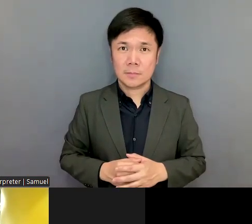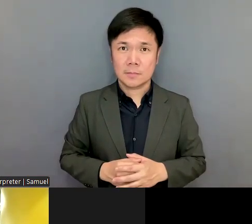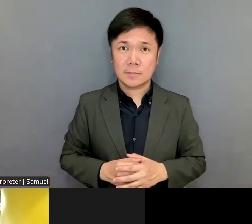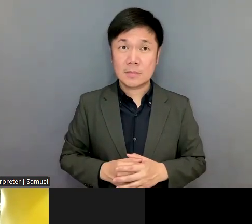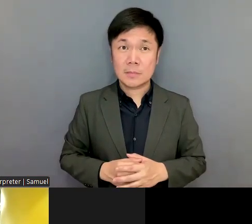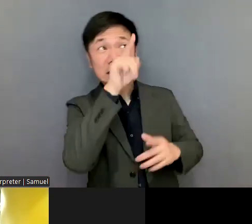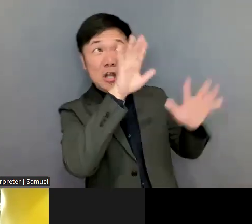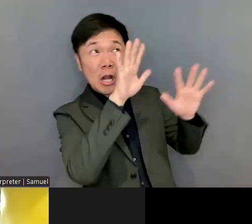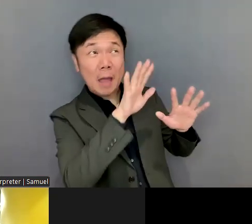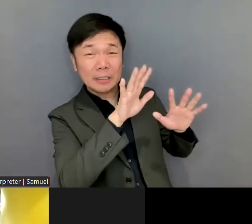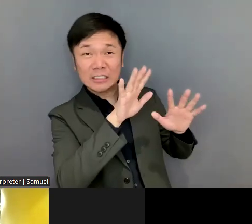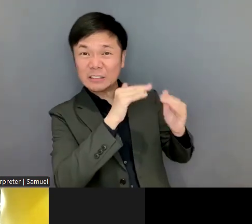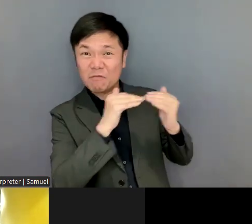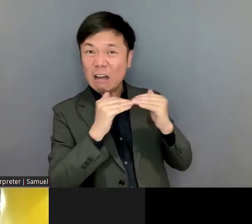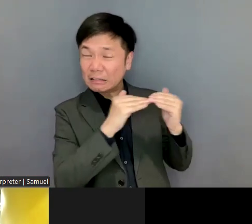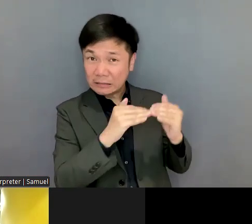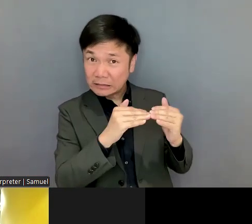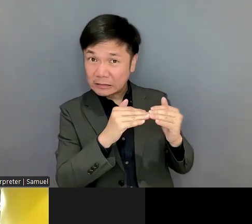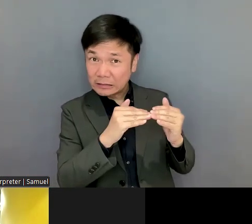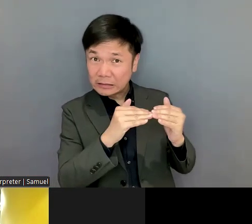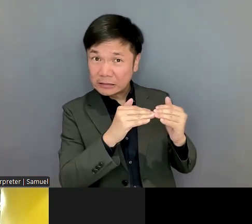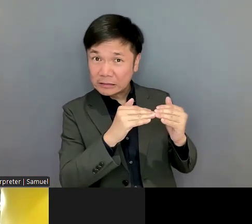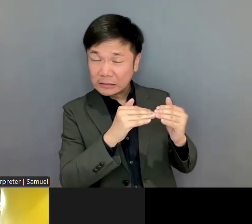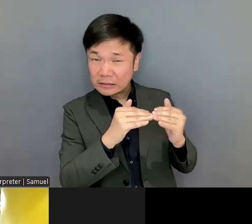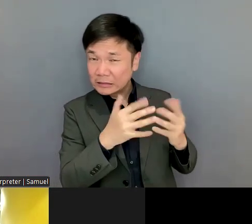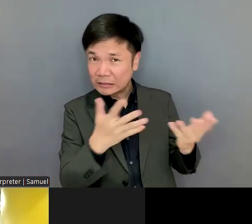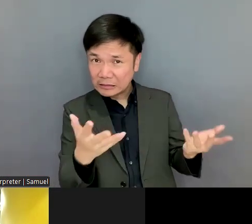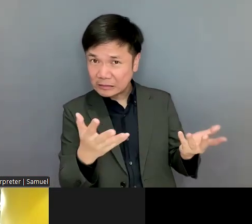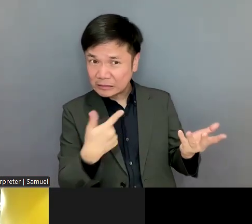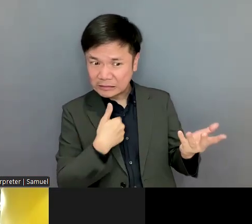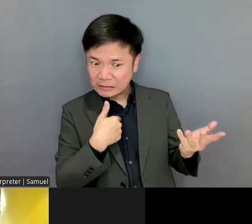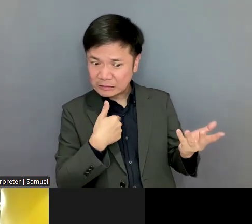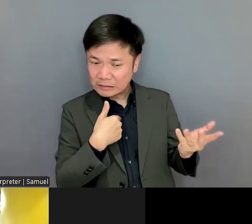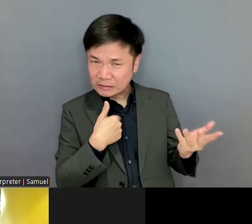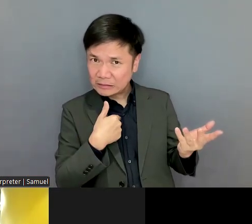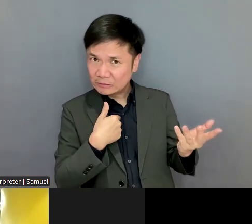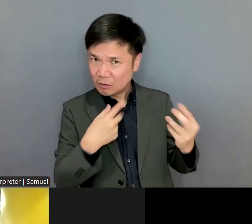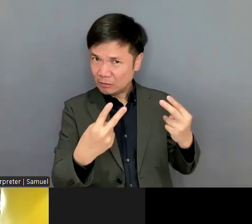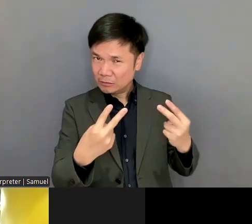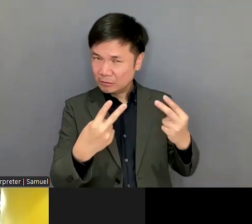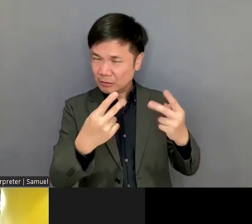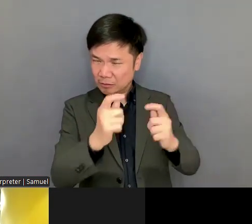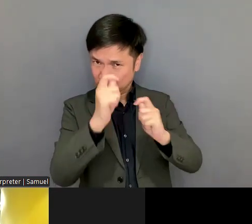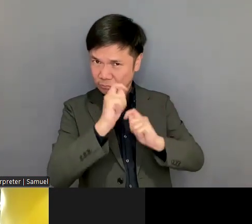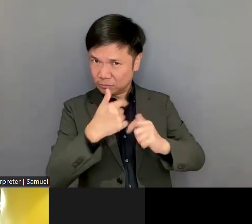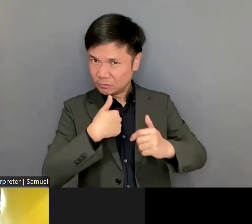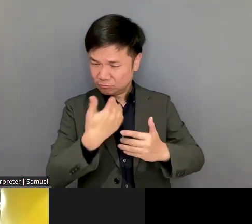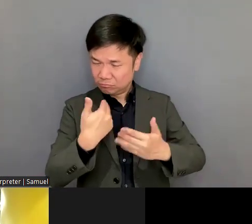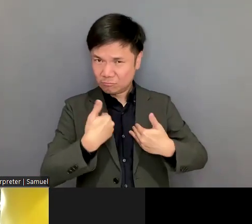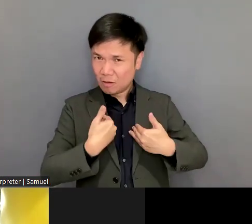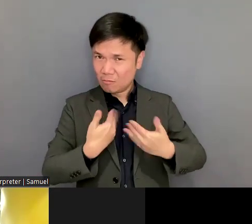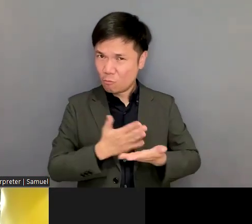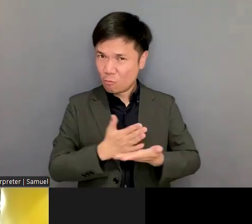con justice discapacidad doesn't really porque precisamente no se nos refer da to women la with oportunidad de disabilities ser because we don't sujetas de have derecho a la tierra.